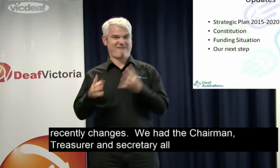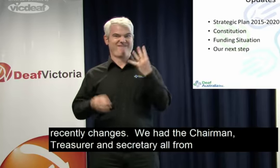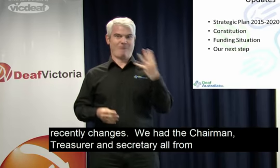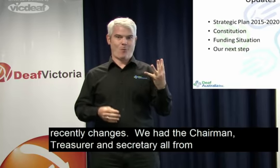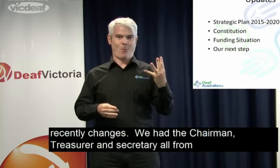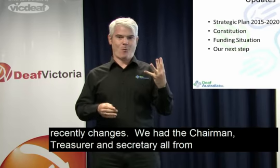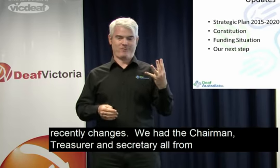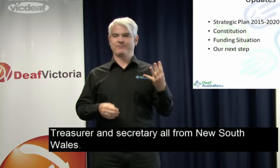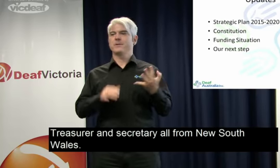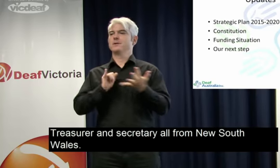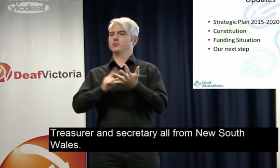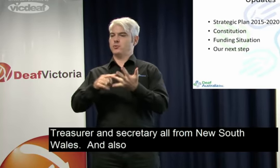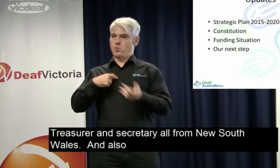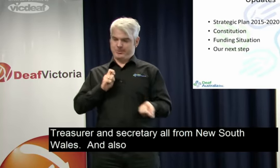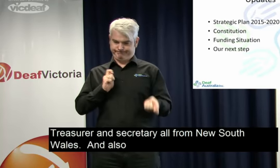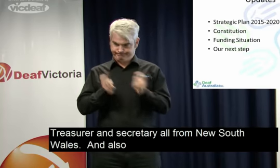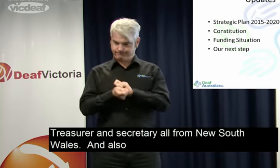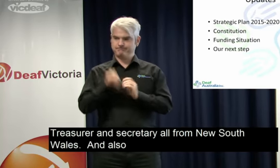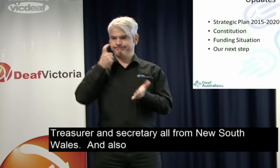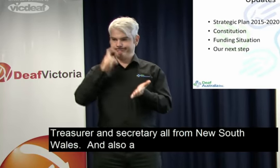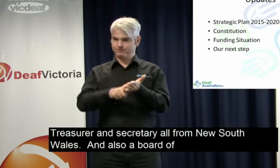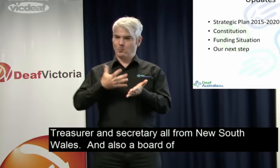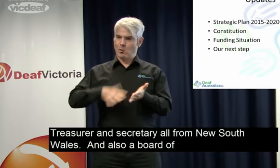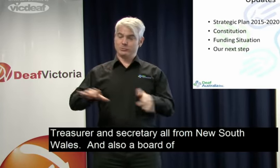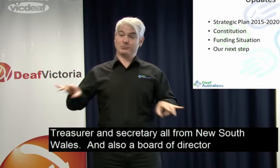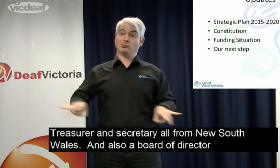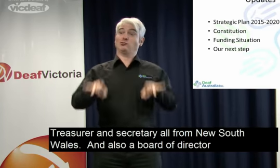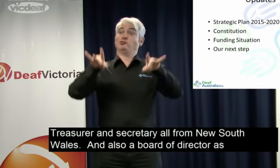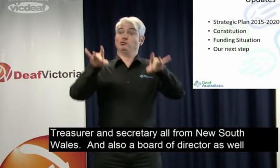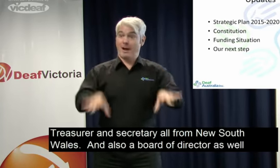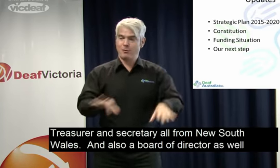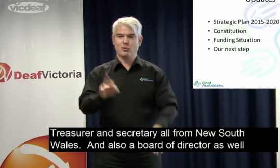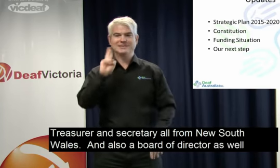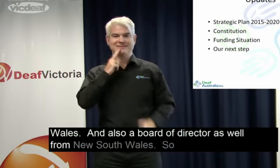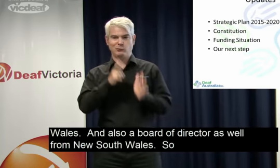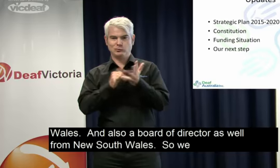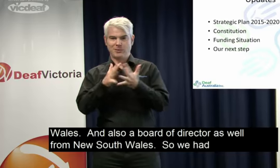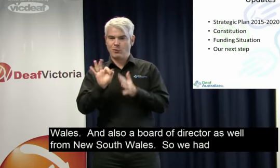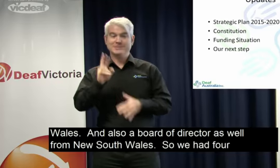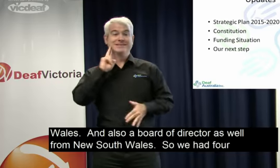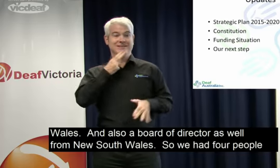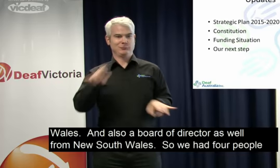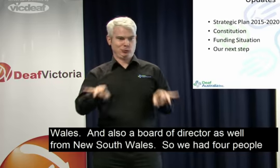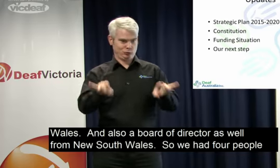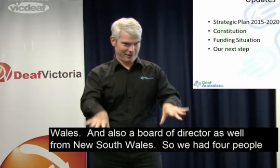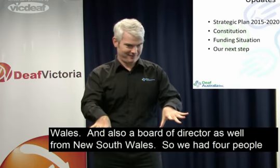of director from New South Wales as well. So we've had 4 people in those roles, and we're really wanting to increase membership on the